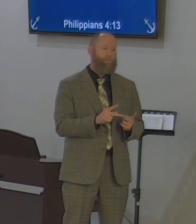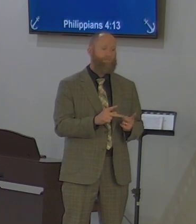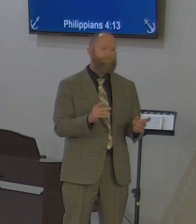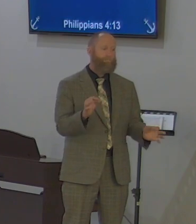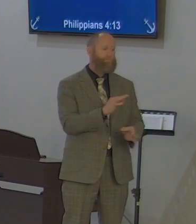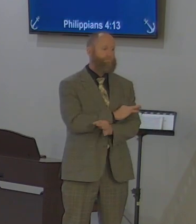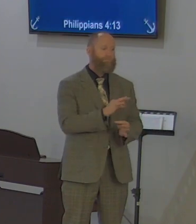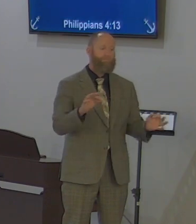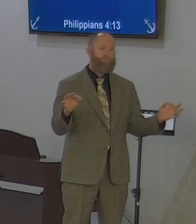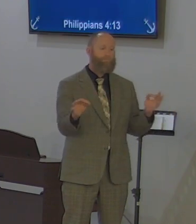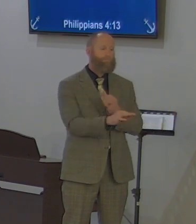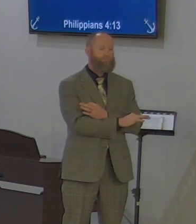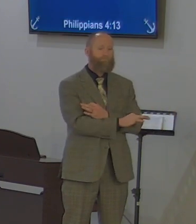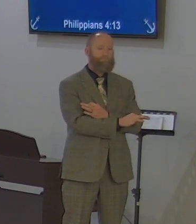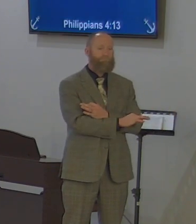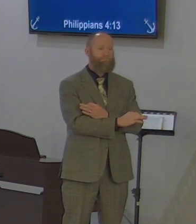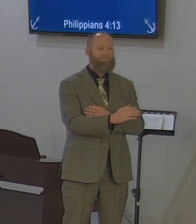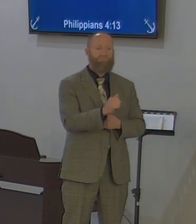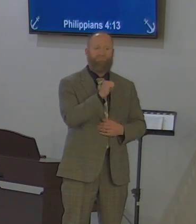Does not know everything.